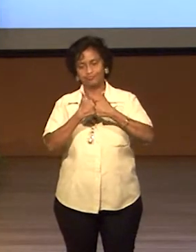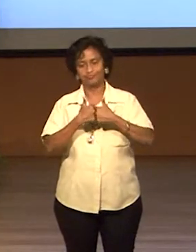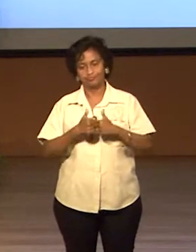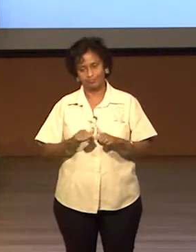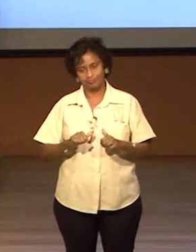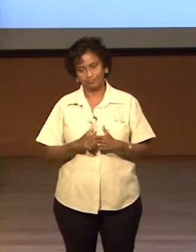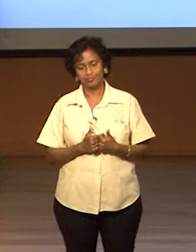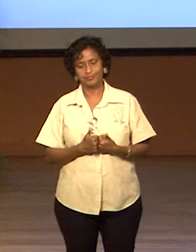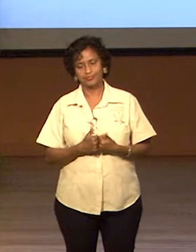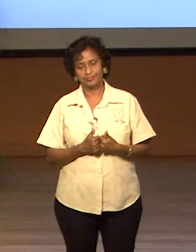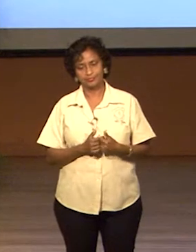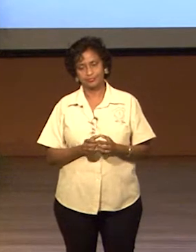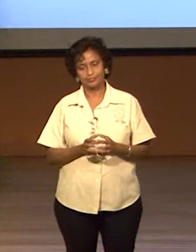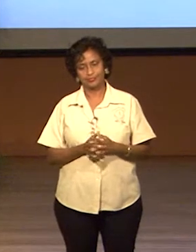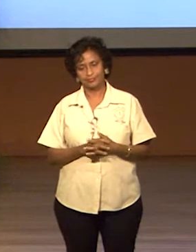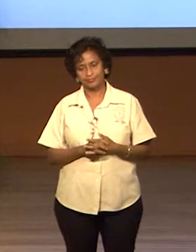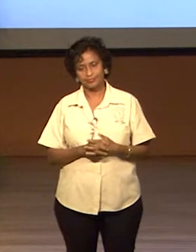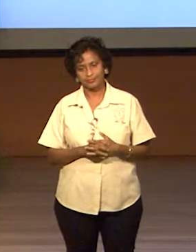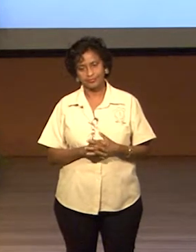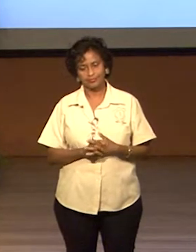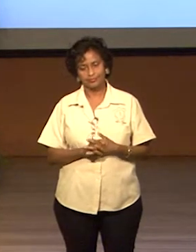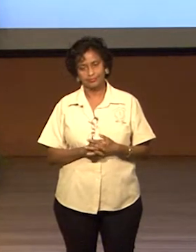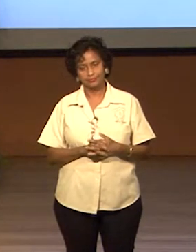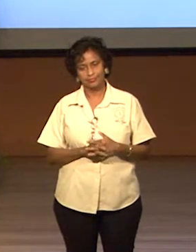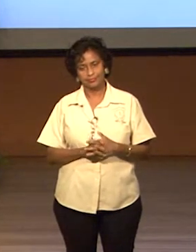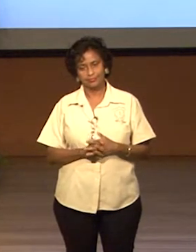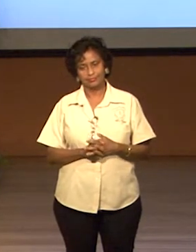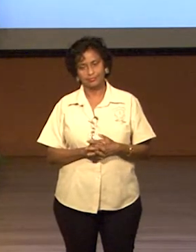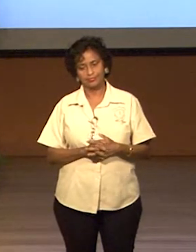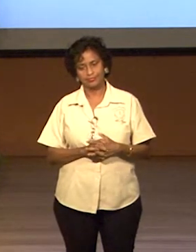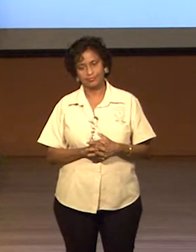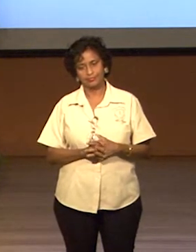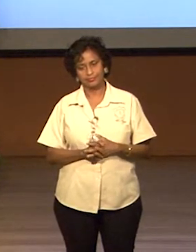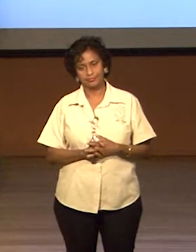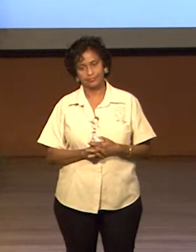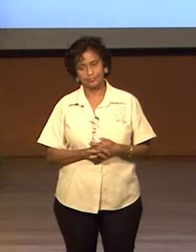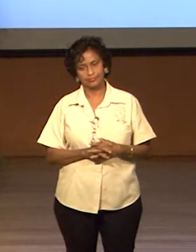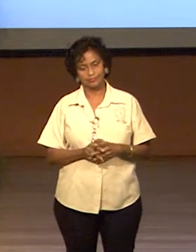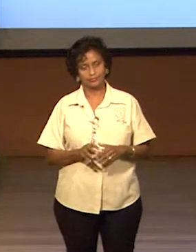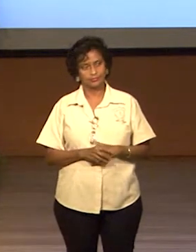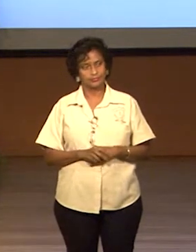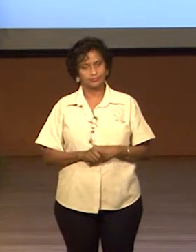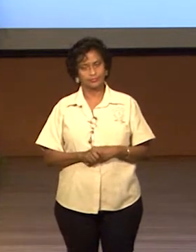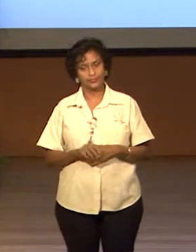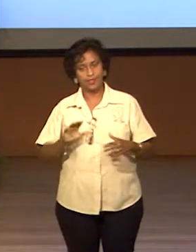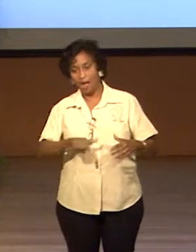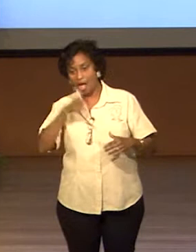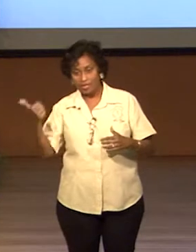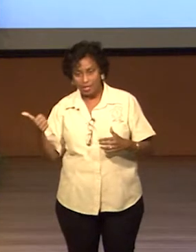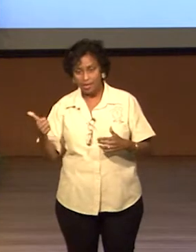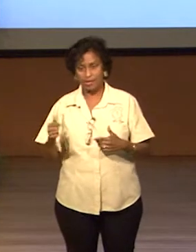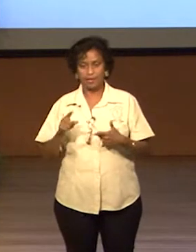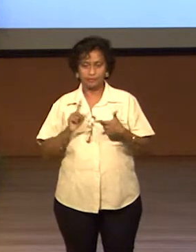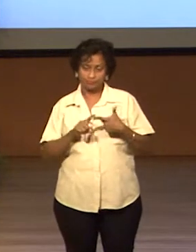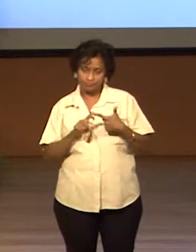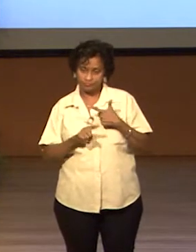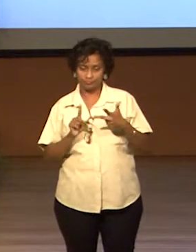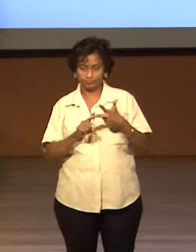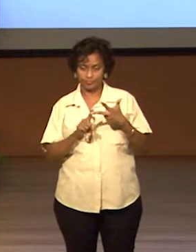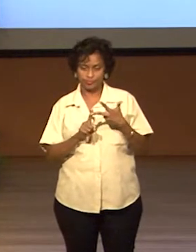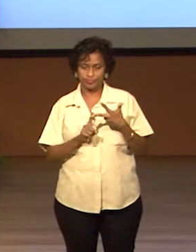doesn't have meaning in the societal sense. And then the third question, I think it's just about